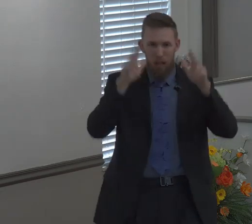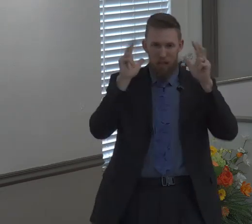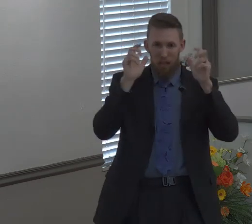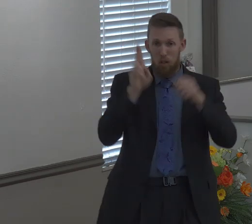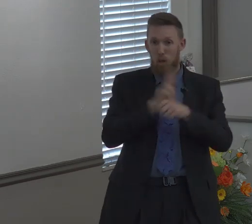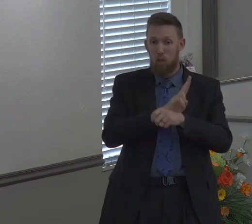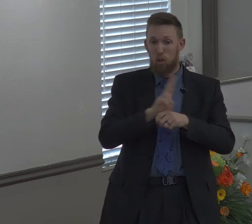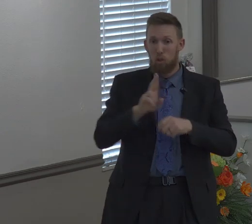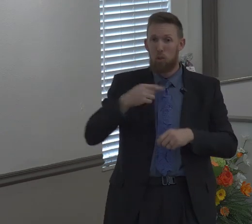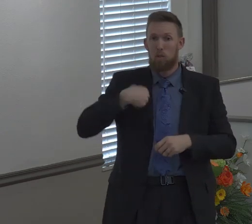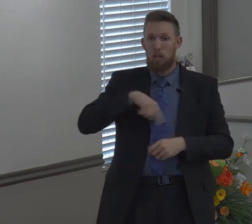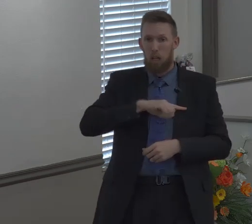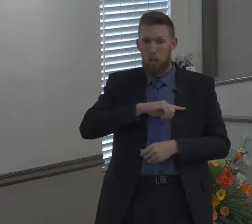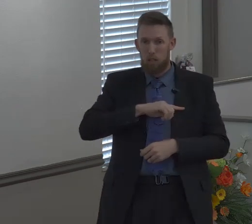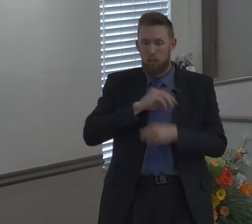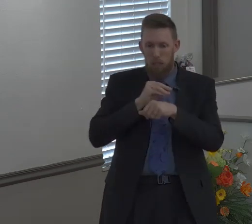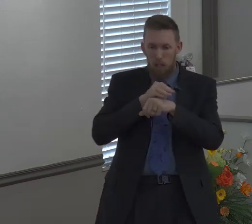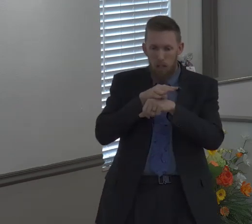Satan using us